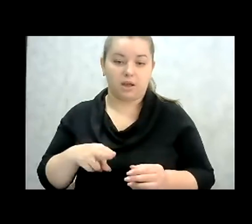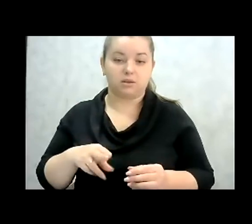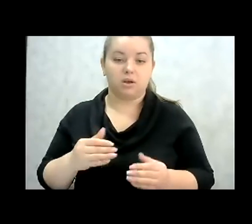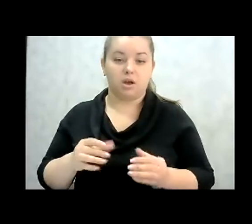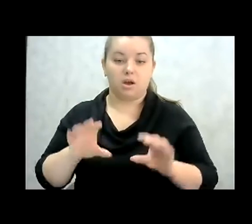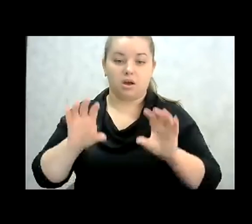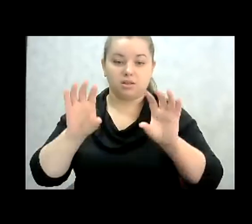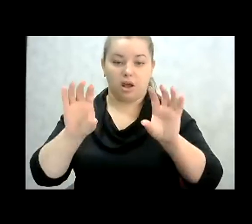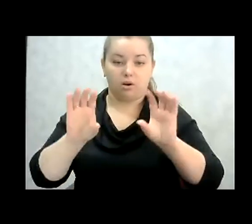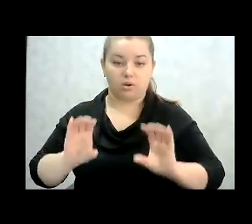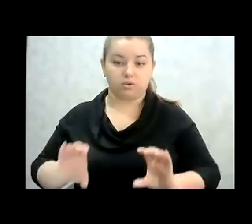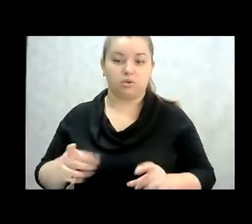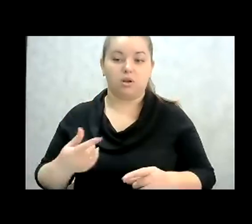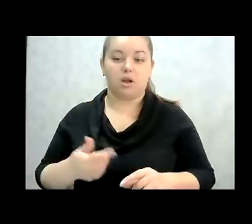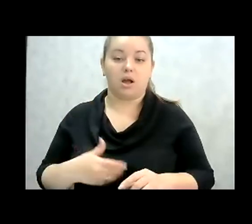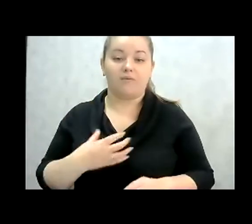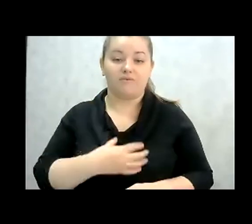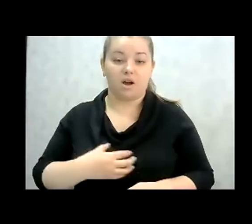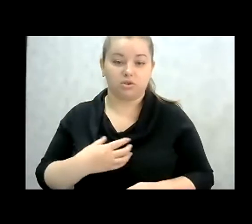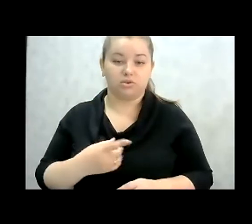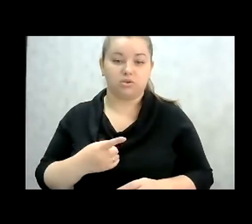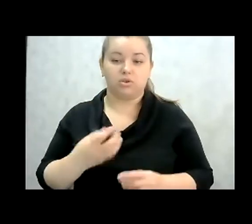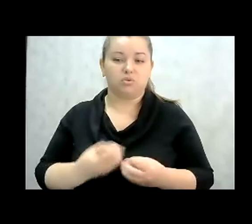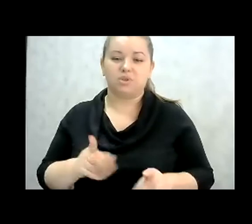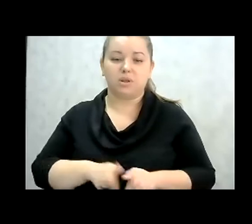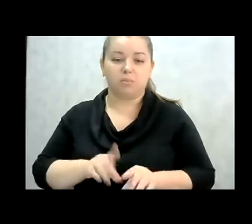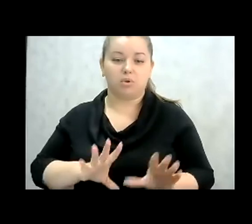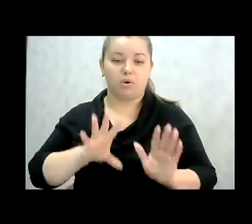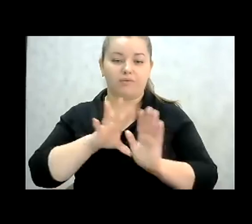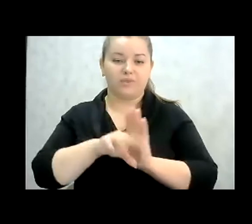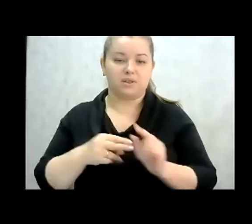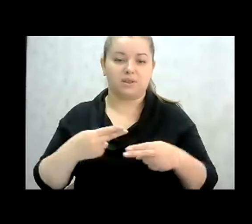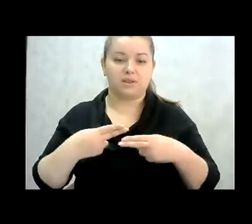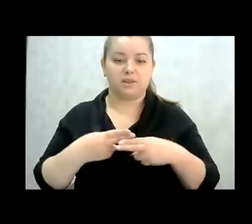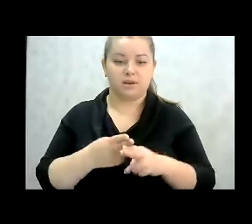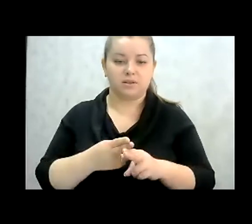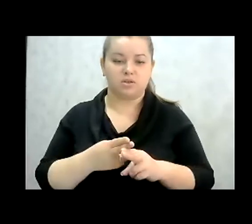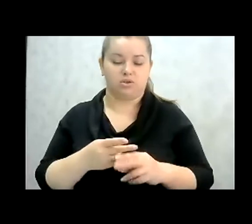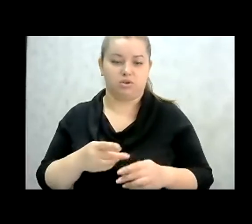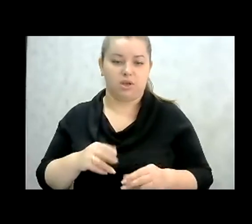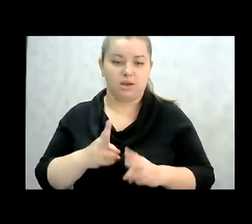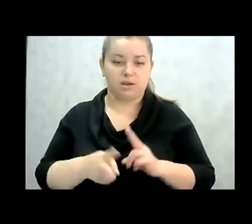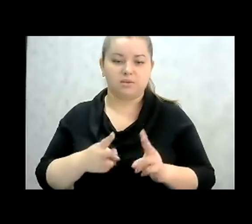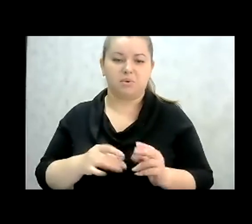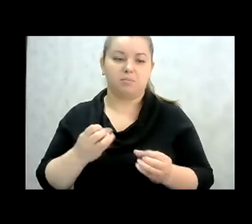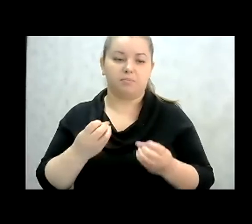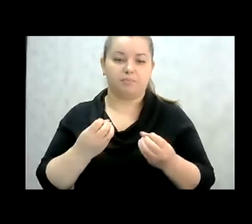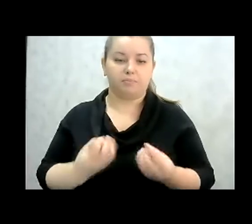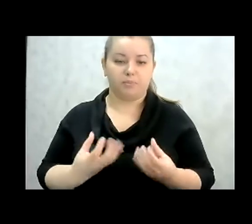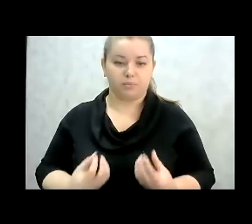The working group is about to begin its work. But it's important that the changes are not